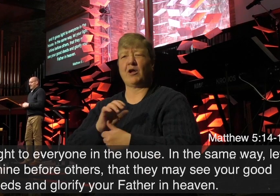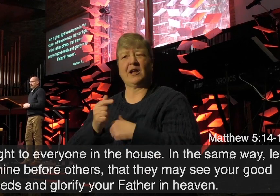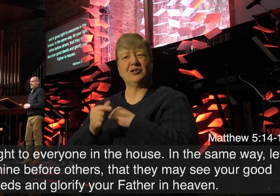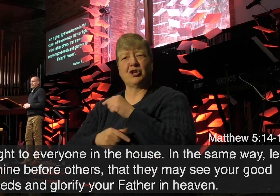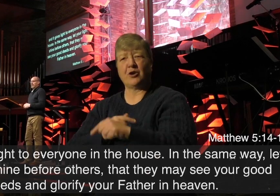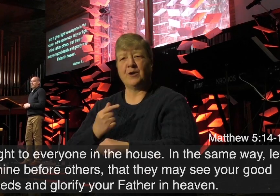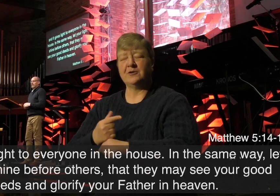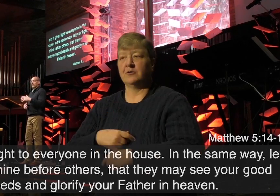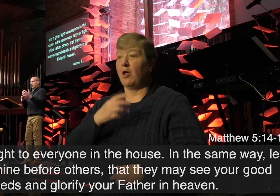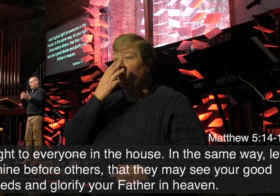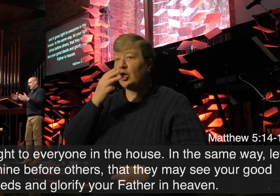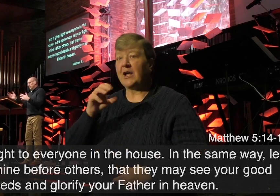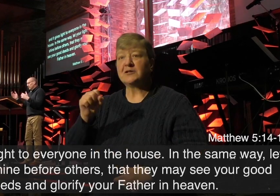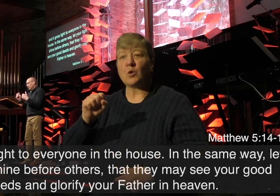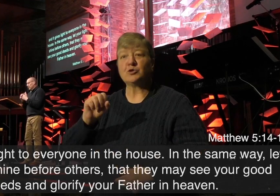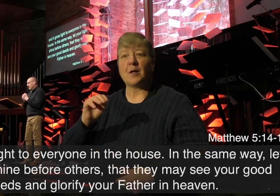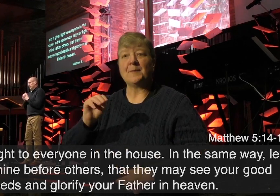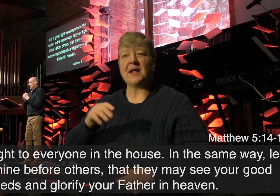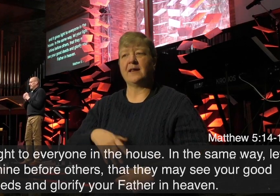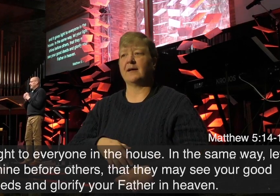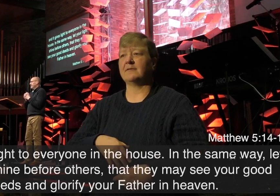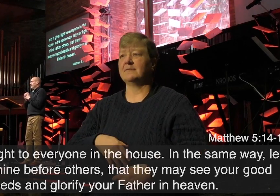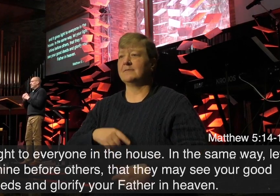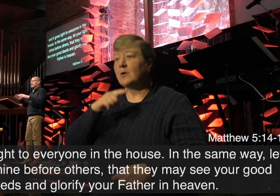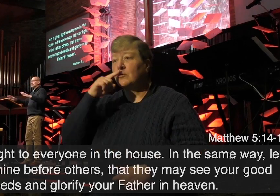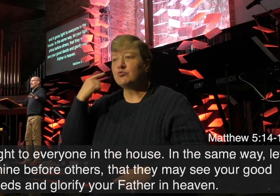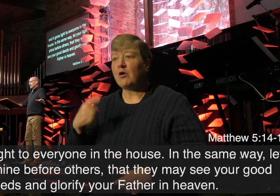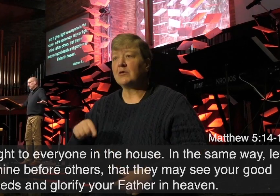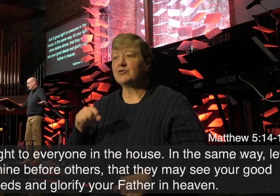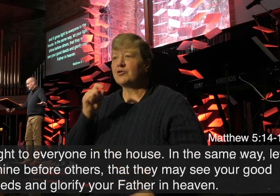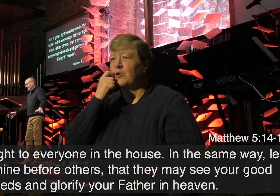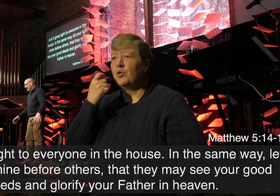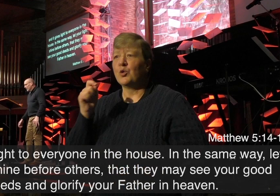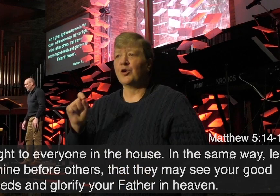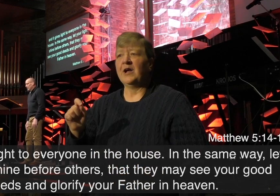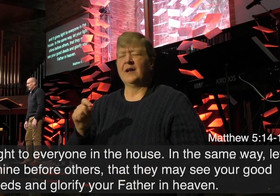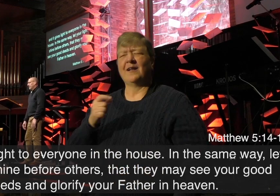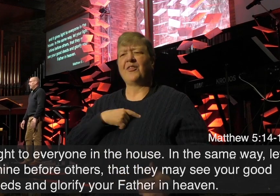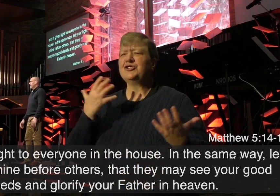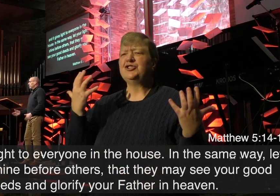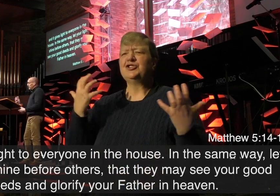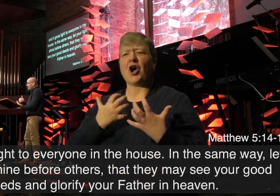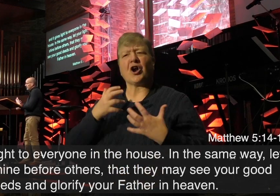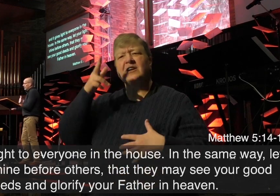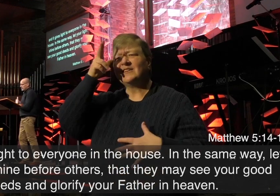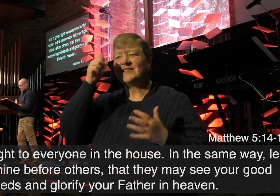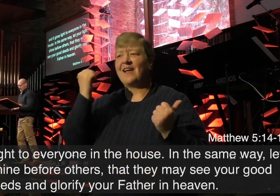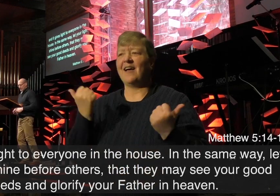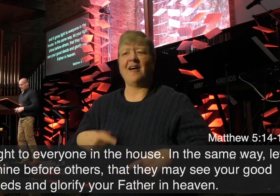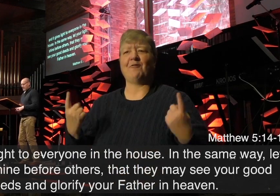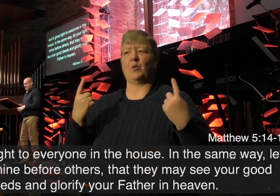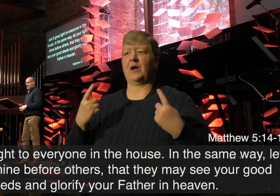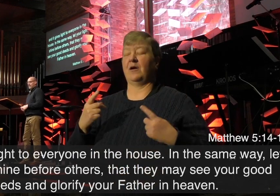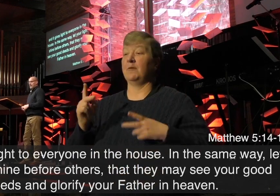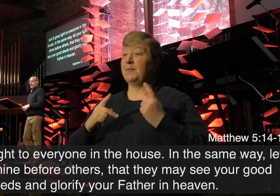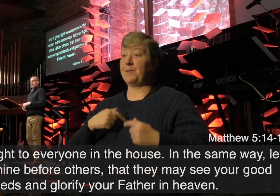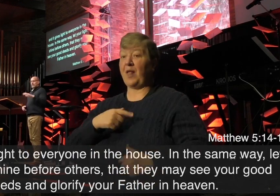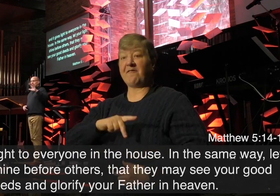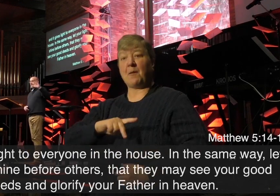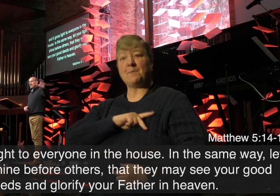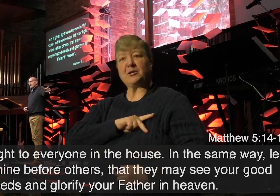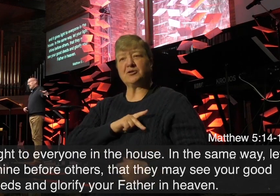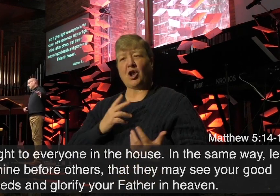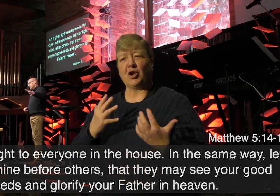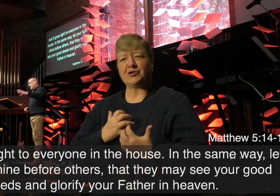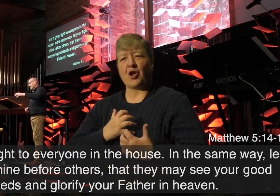media. Look at Russia and Ukraine. There's darkness everywhere. People have personal darkness.